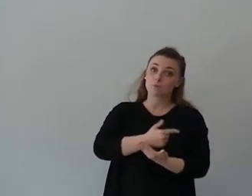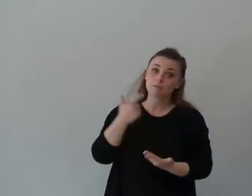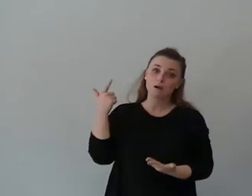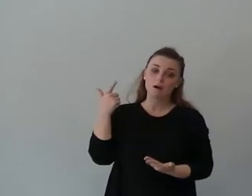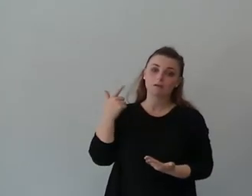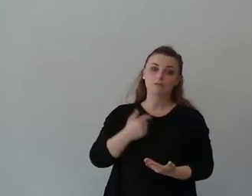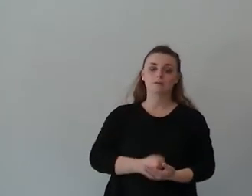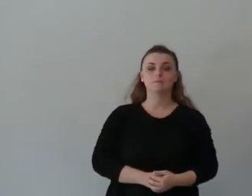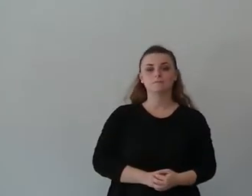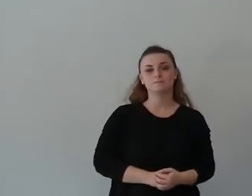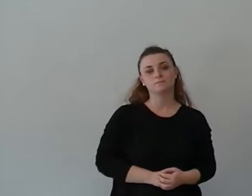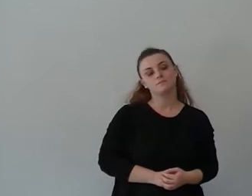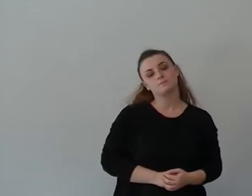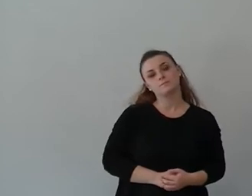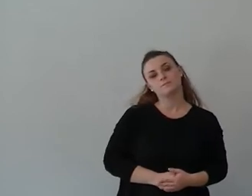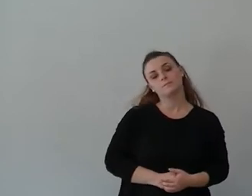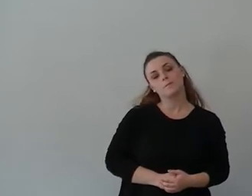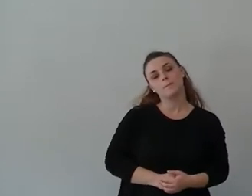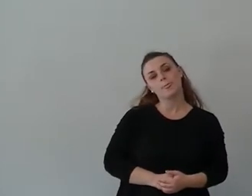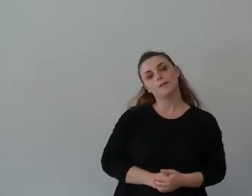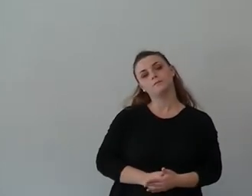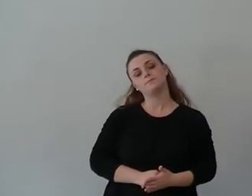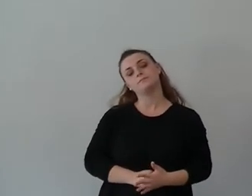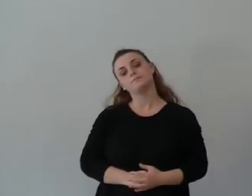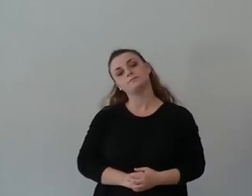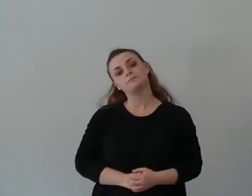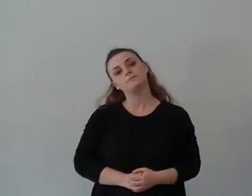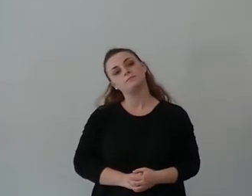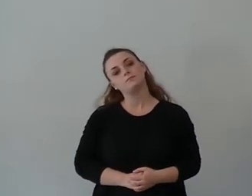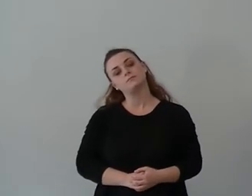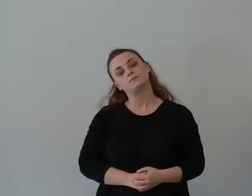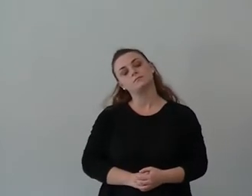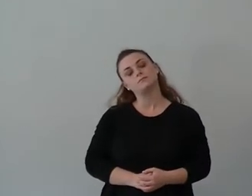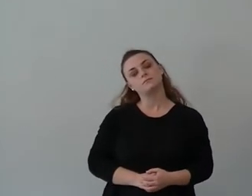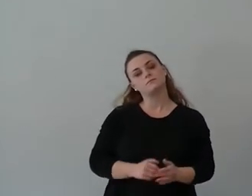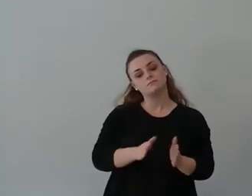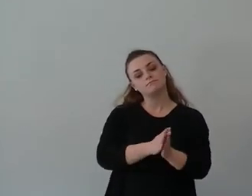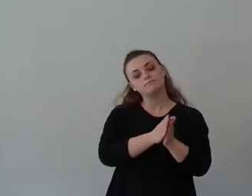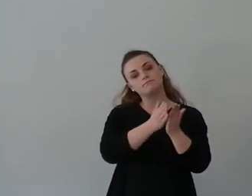with other believers will allow those seeds to grow. È solo la Sua parola,